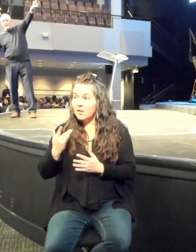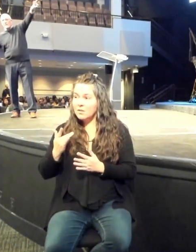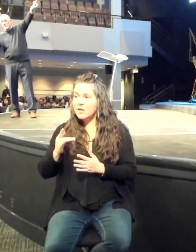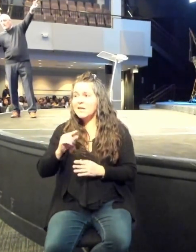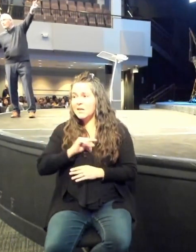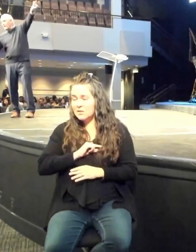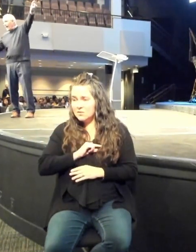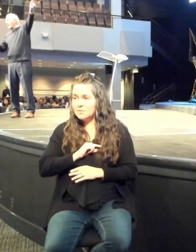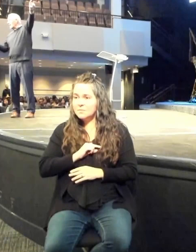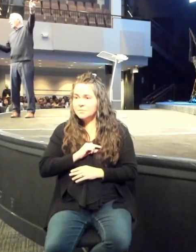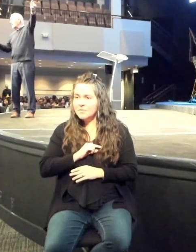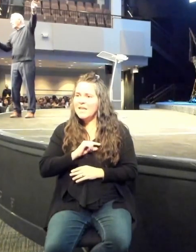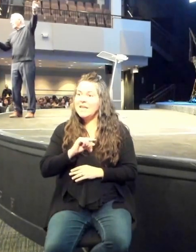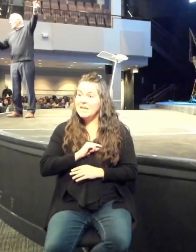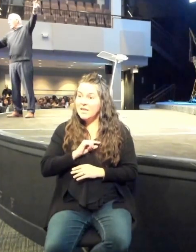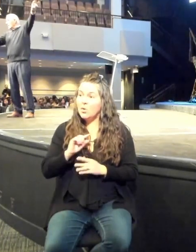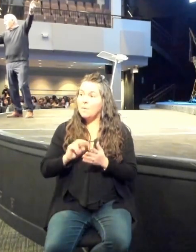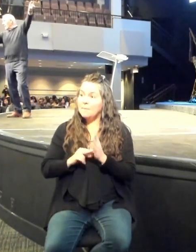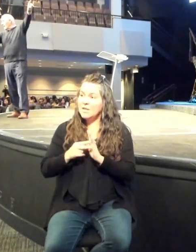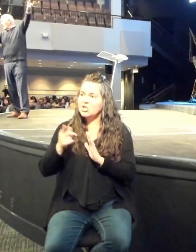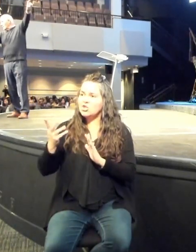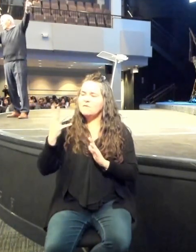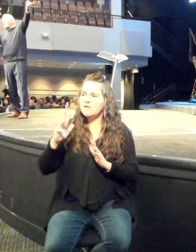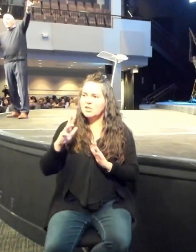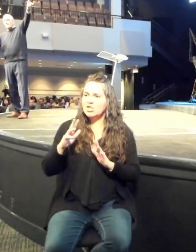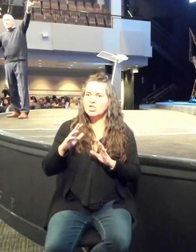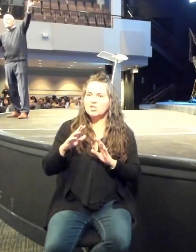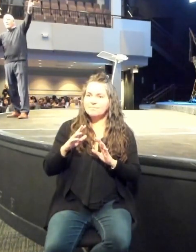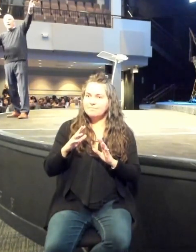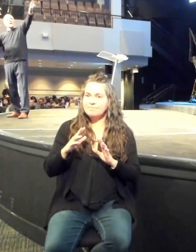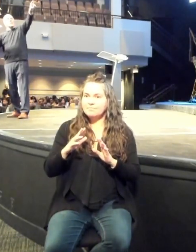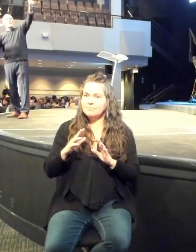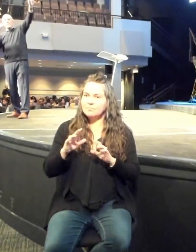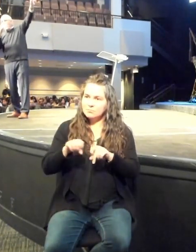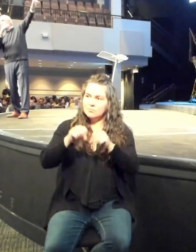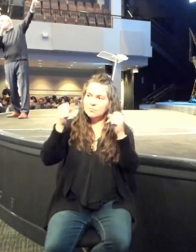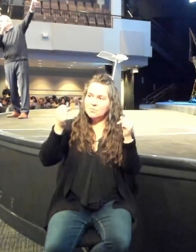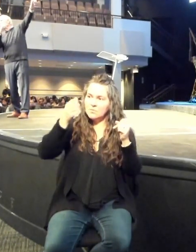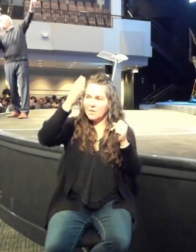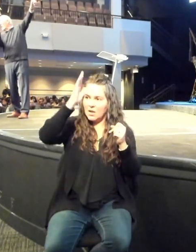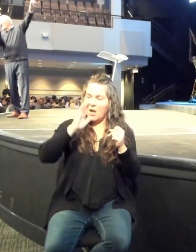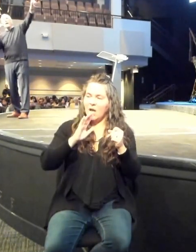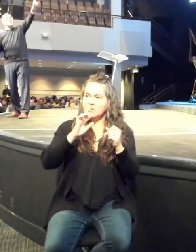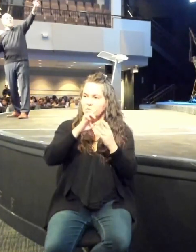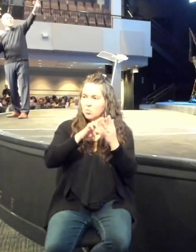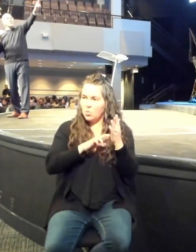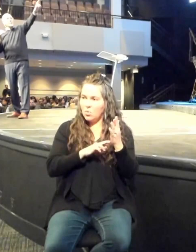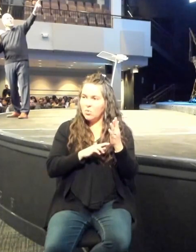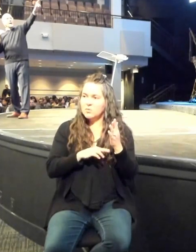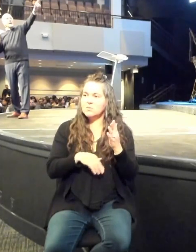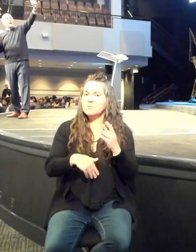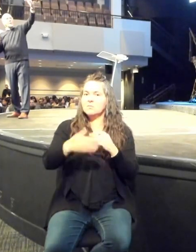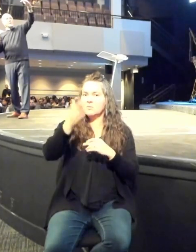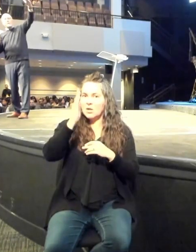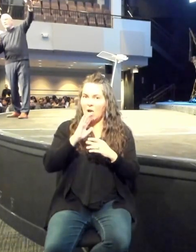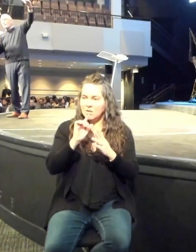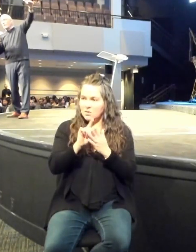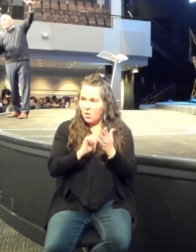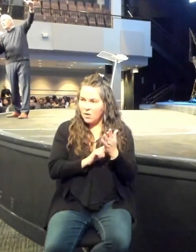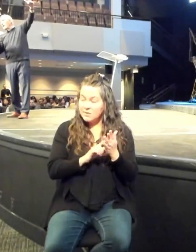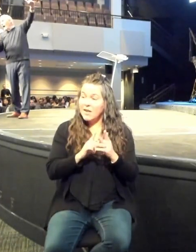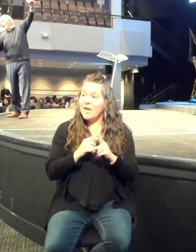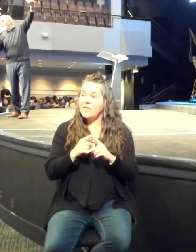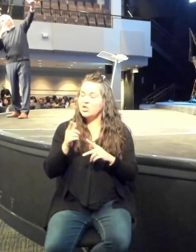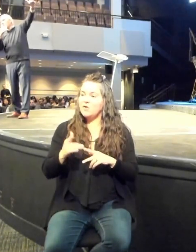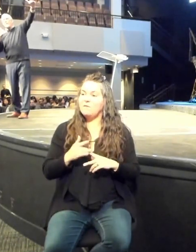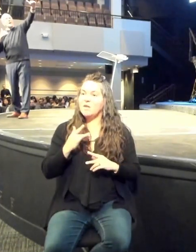is. Guilt is when you've violated. True guilt is when you violated one of God's rules, one of God's principles. And when you feel